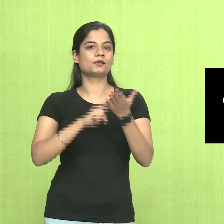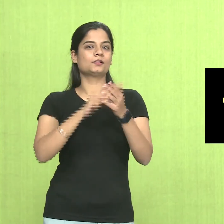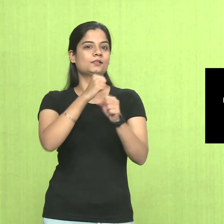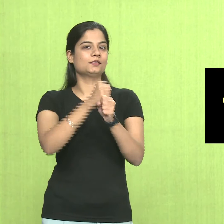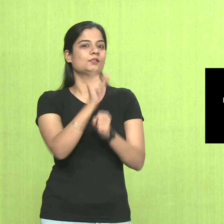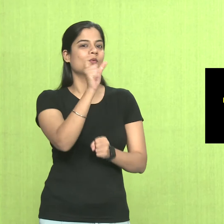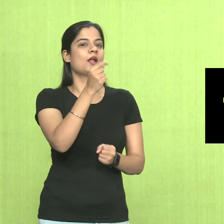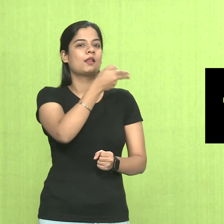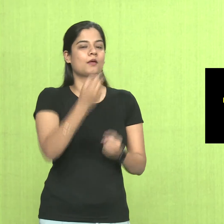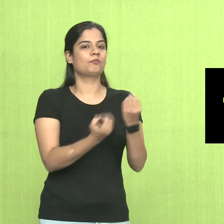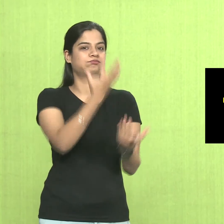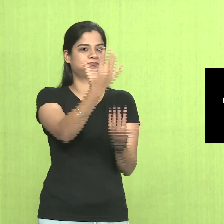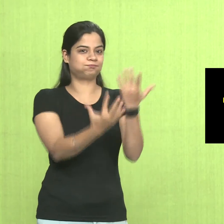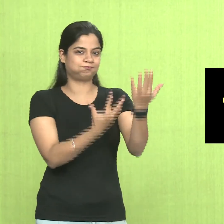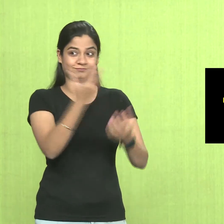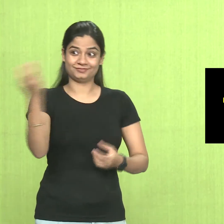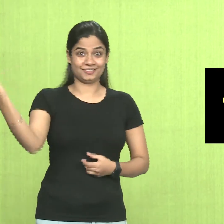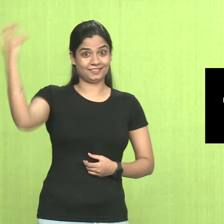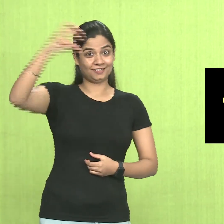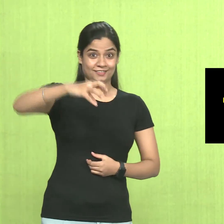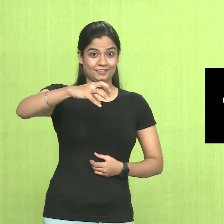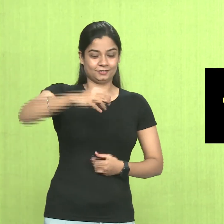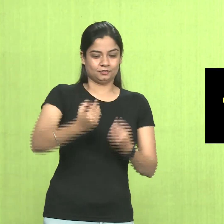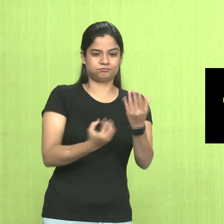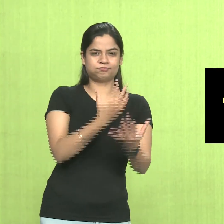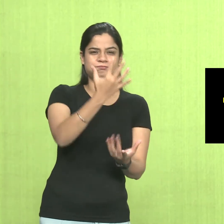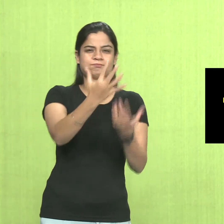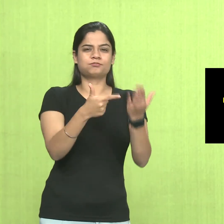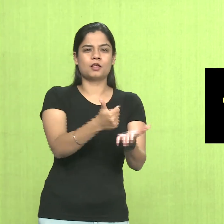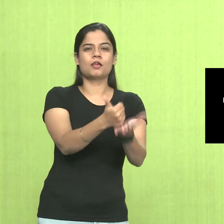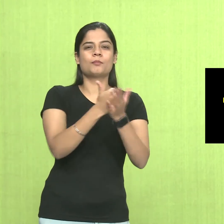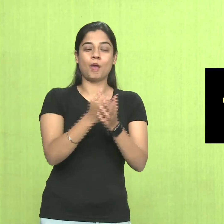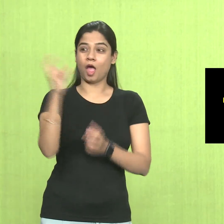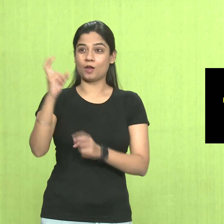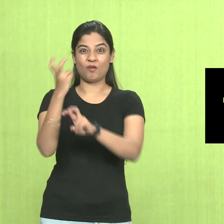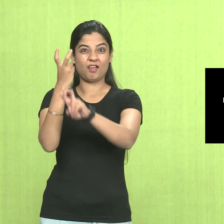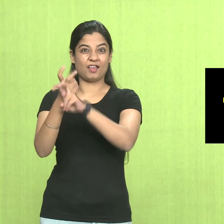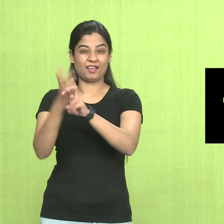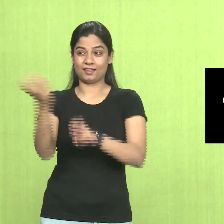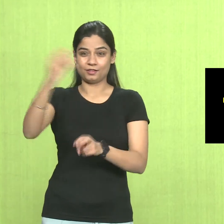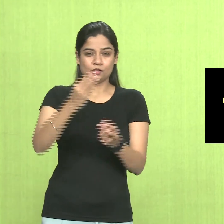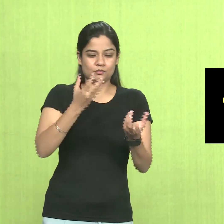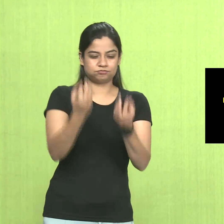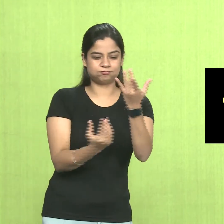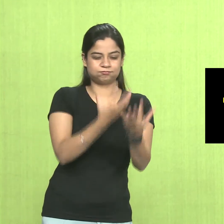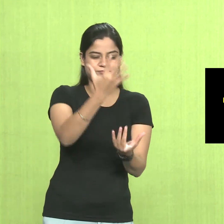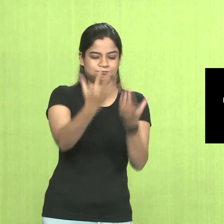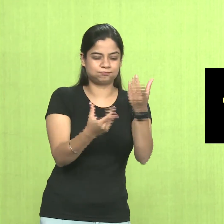of food. The food is immersed in water, sufficient amount of hot water, and the hard